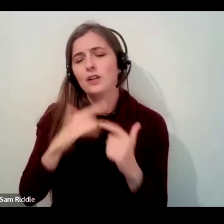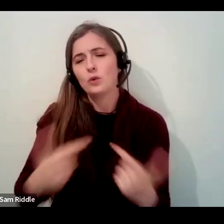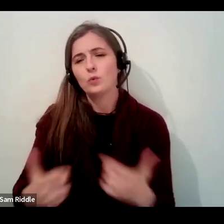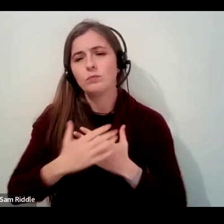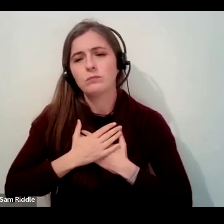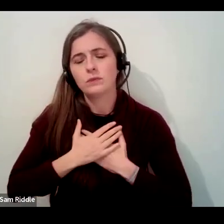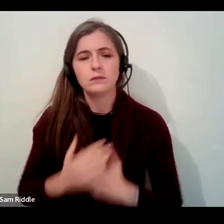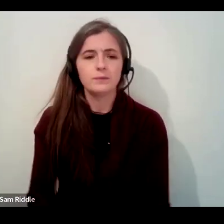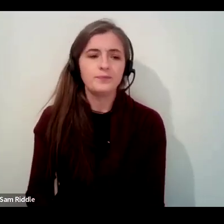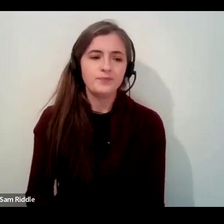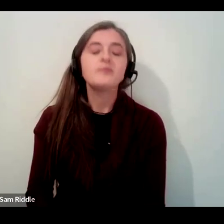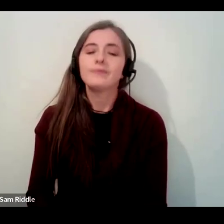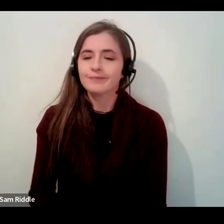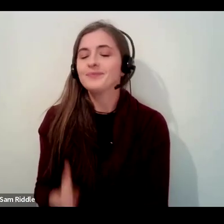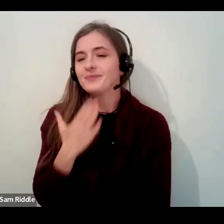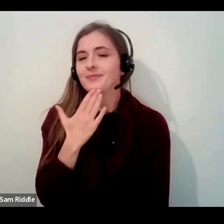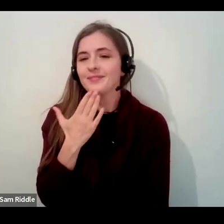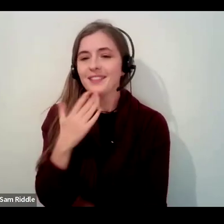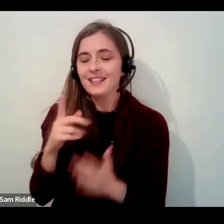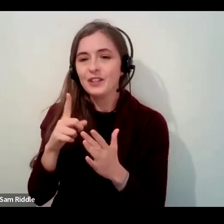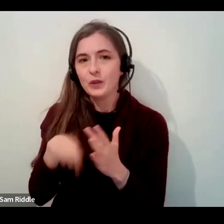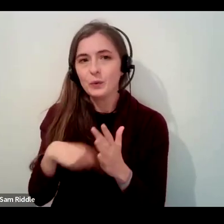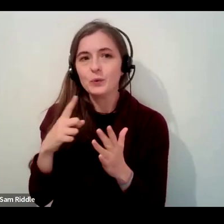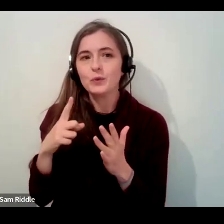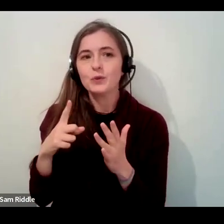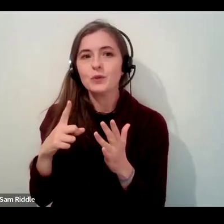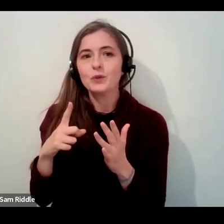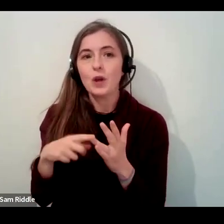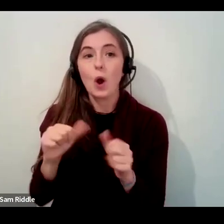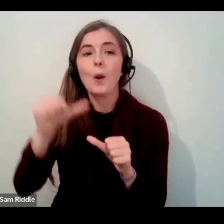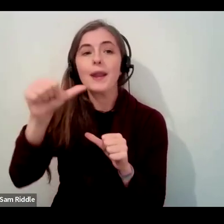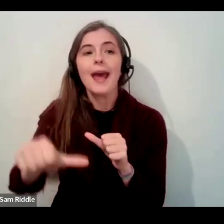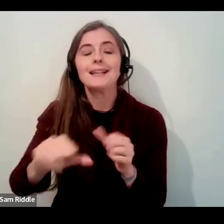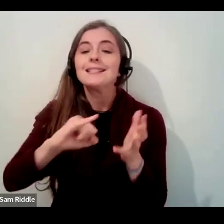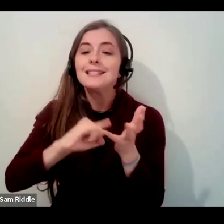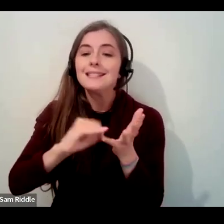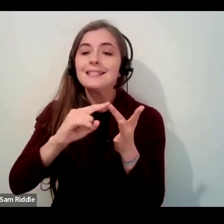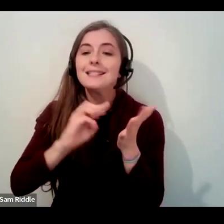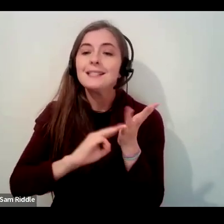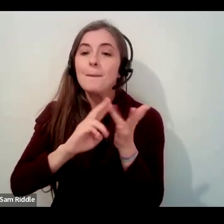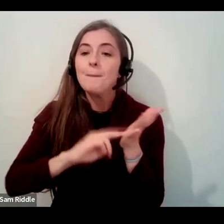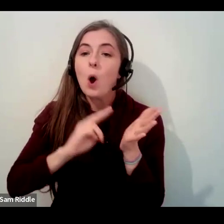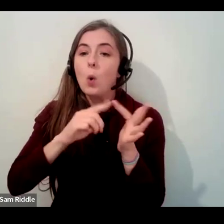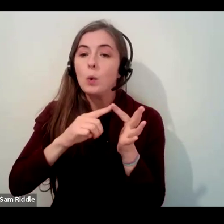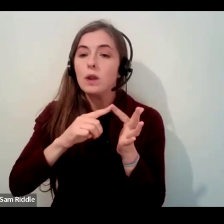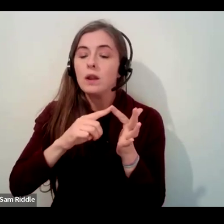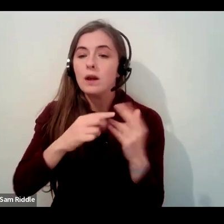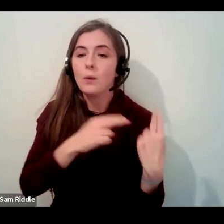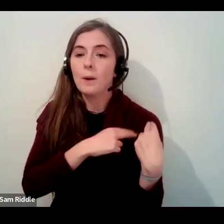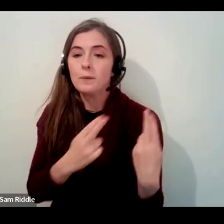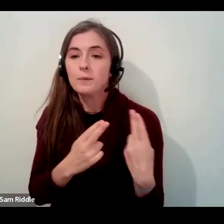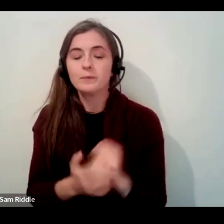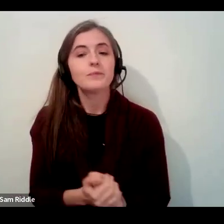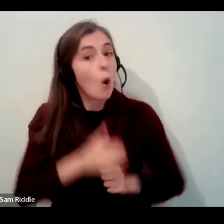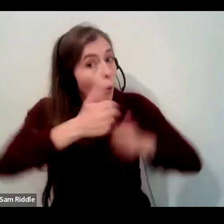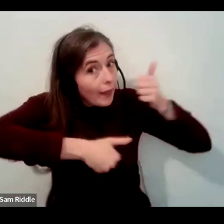much. Thank you very much, Jo. Appreciate that. Simone, over to you. So